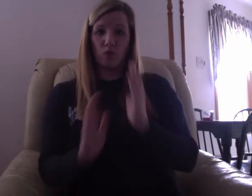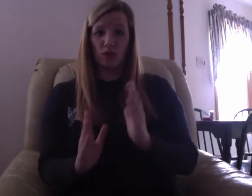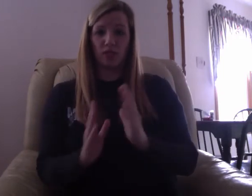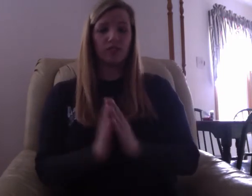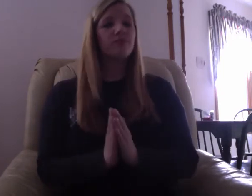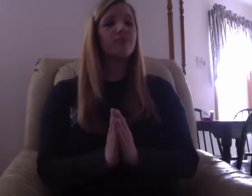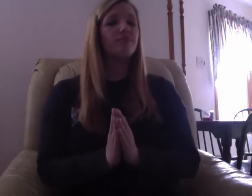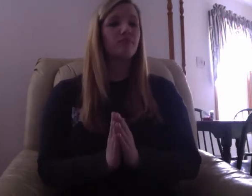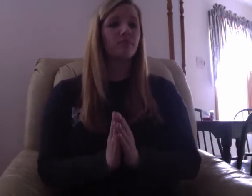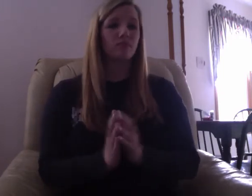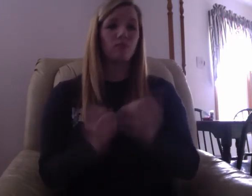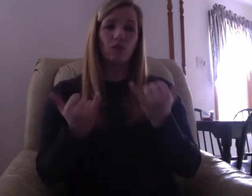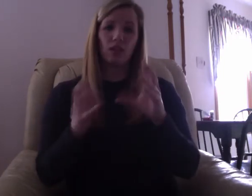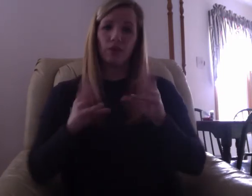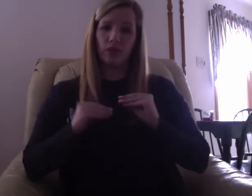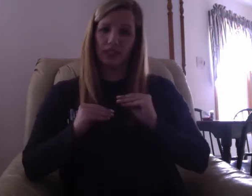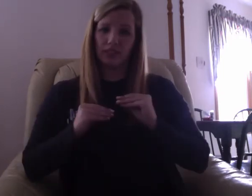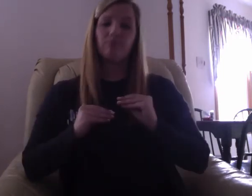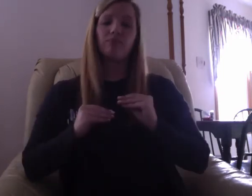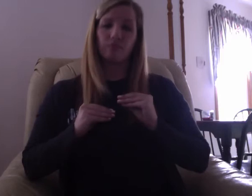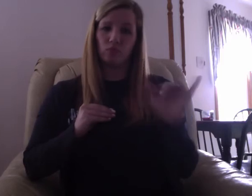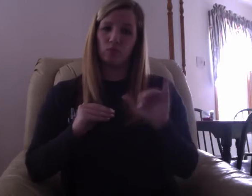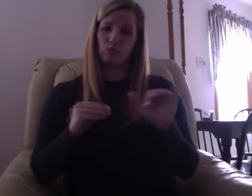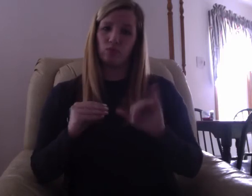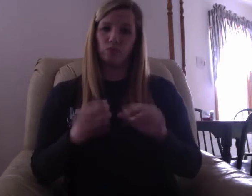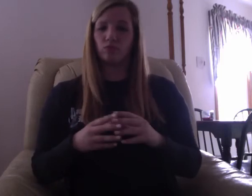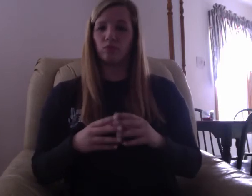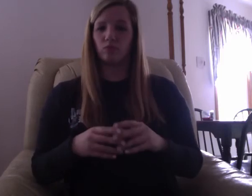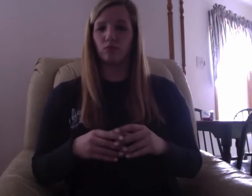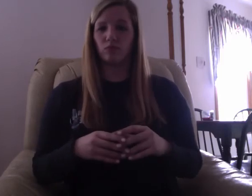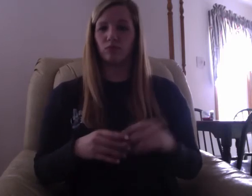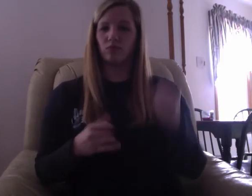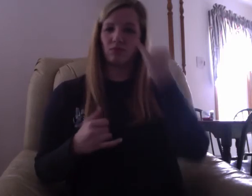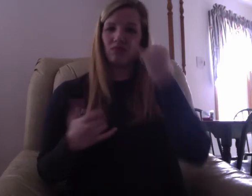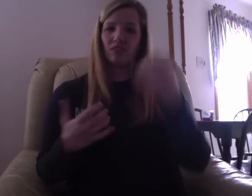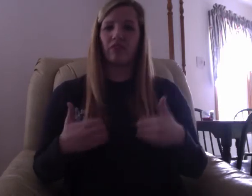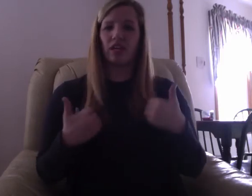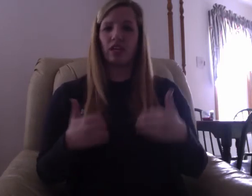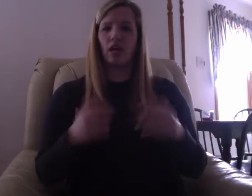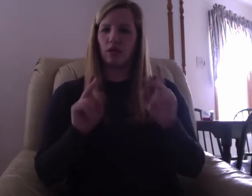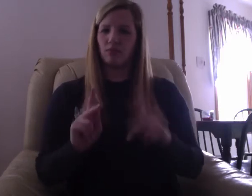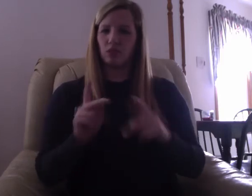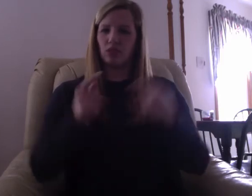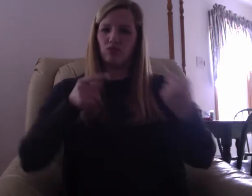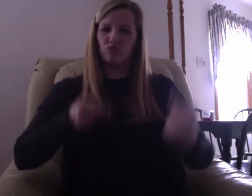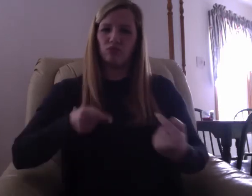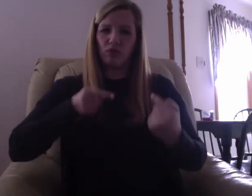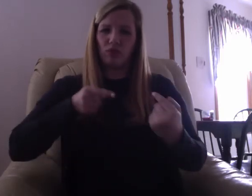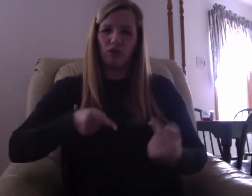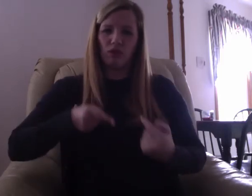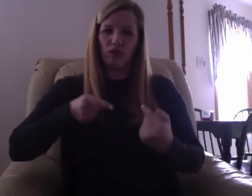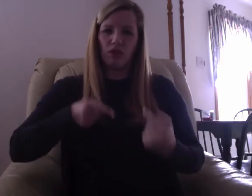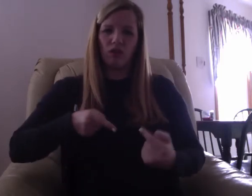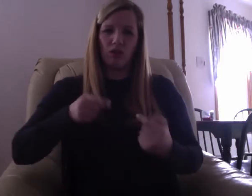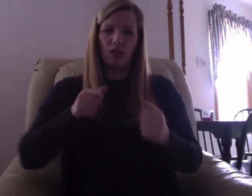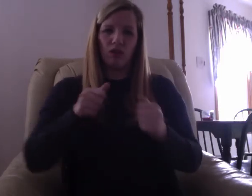that they are accepting as well. If a young person is struggling with identity or